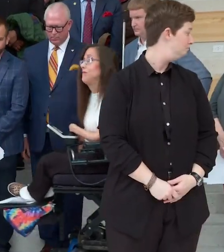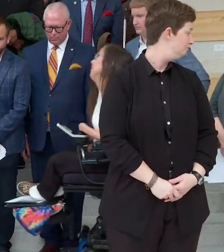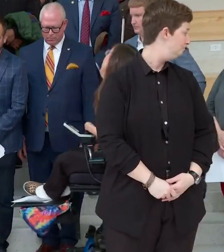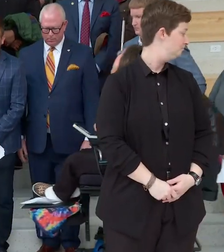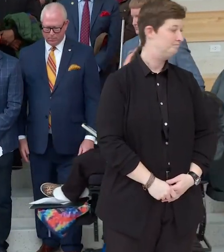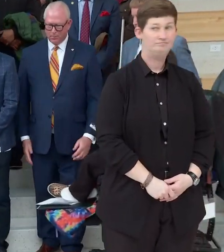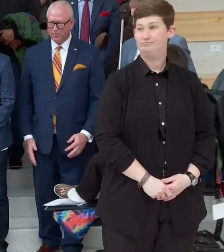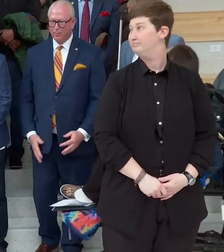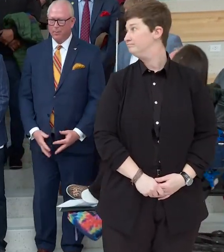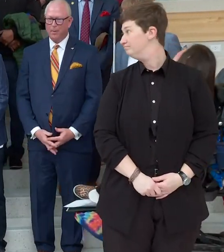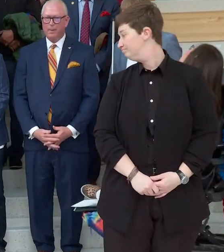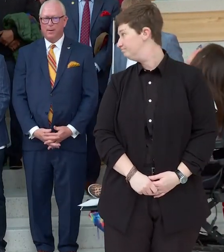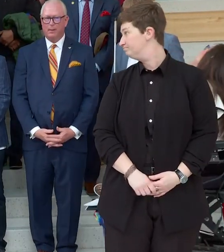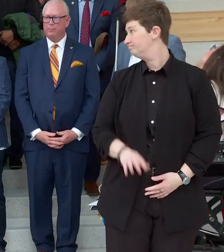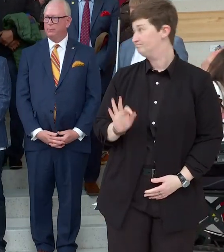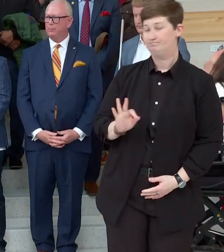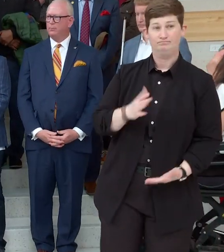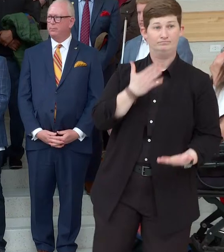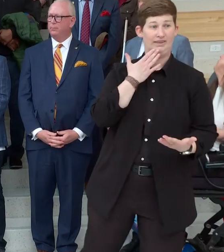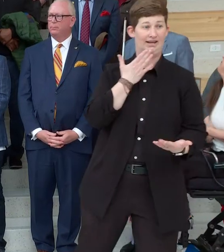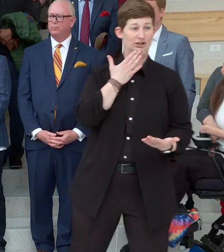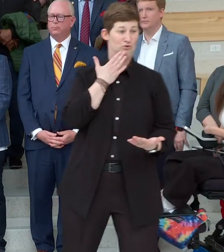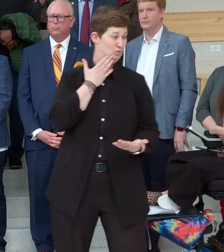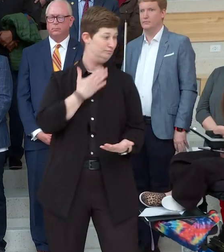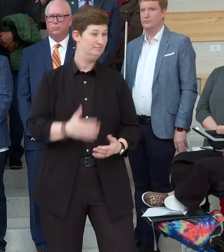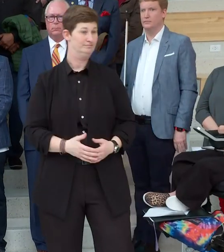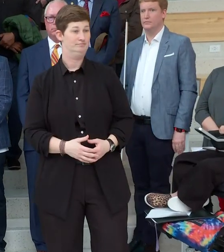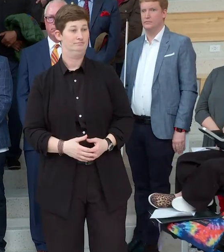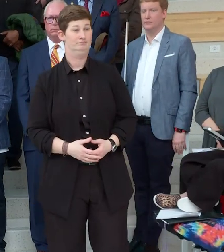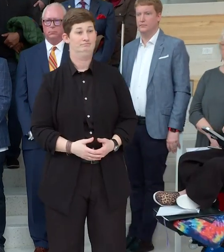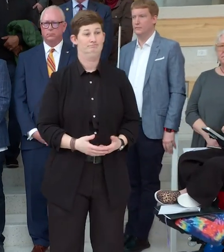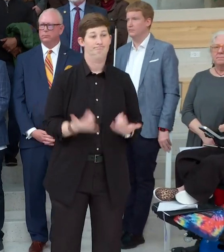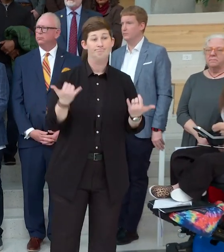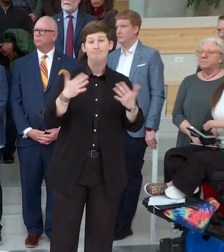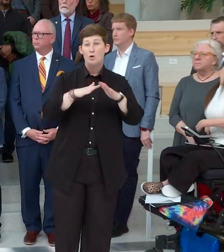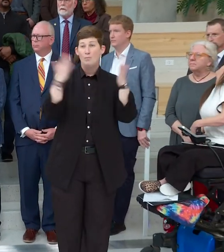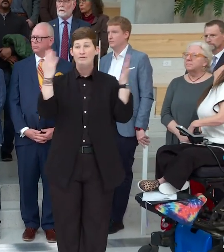Thank you, Council Member. And with that, we'll open it to questions.